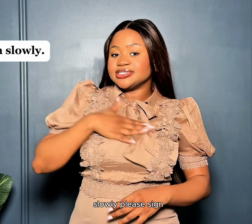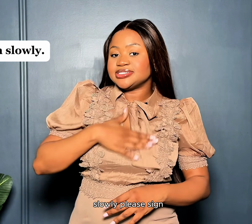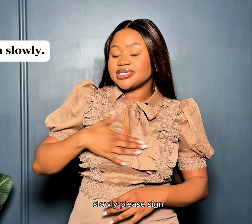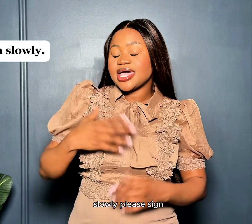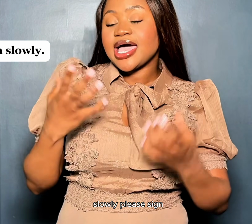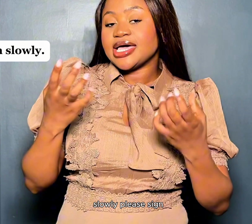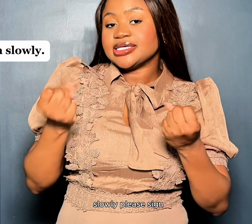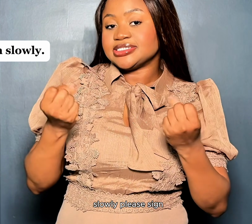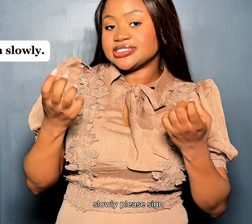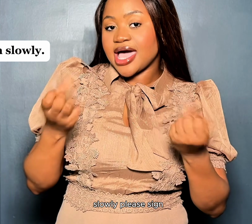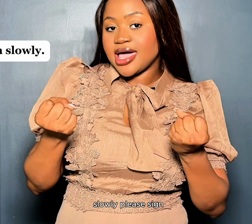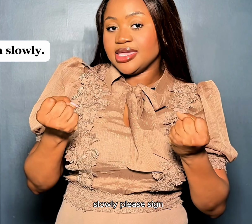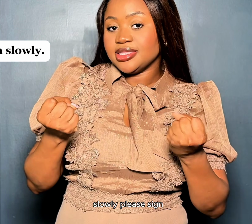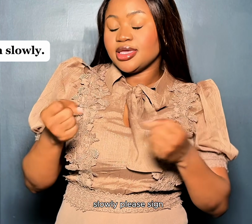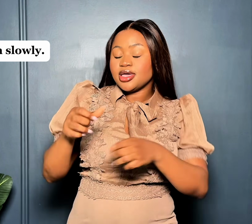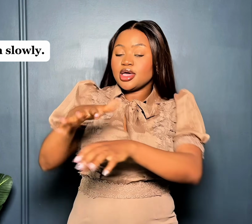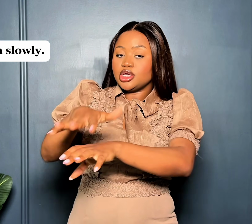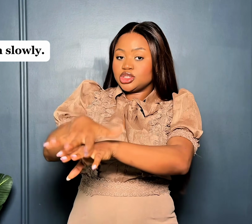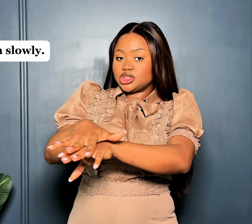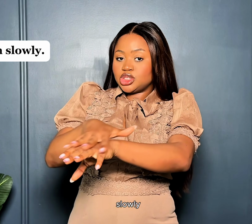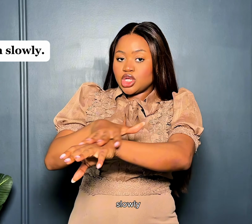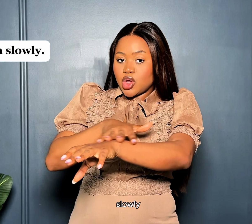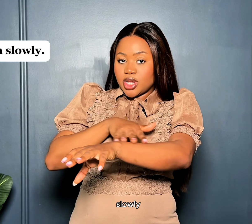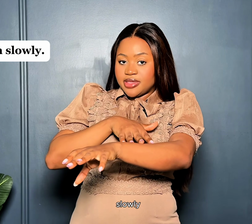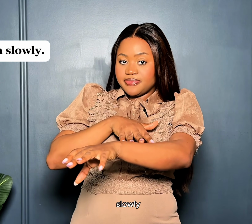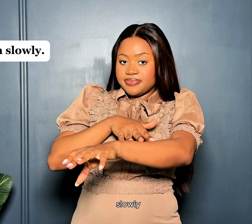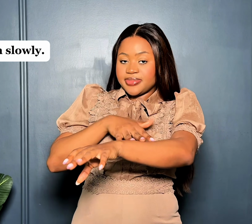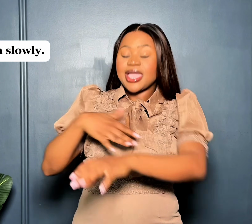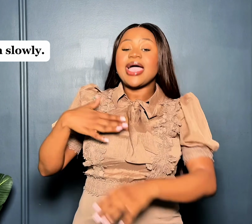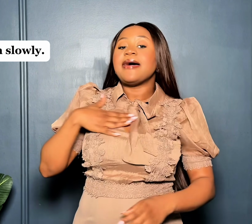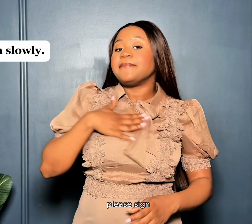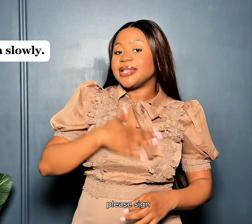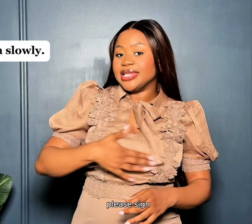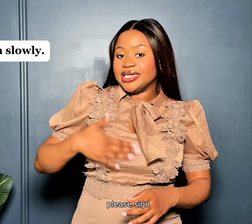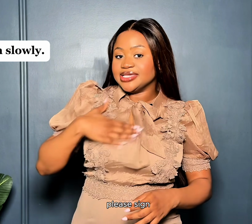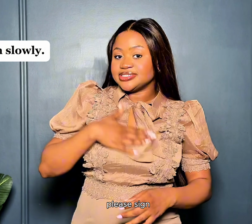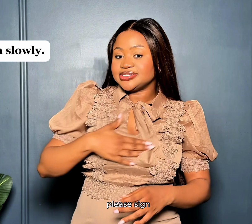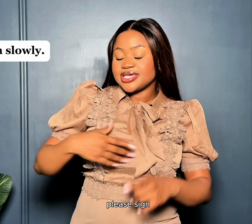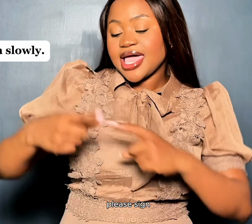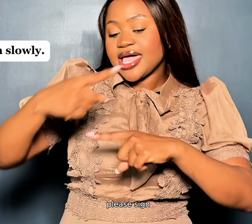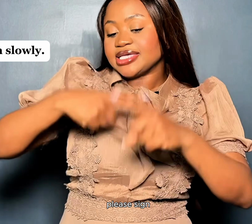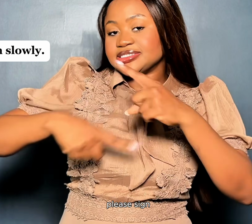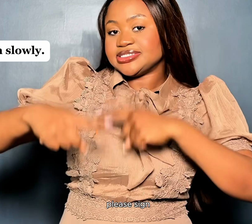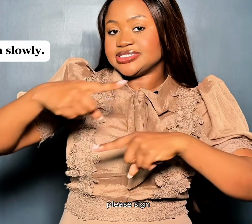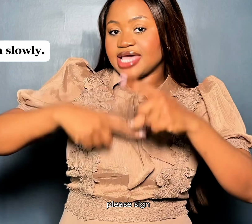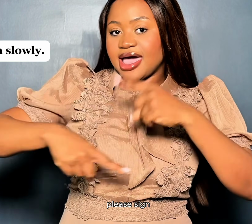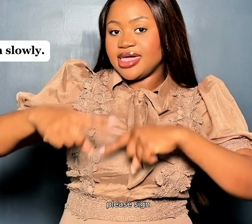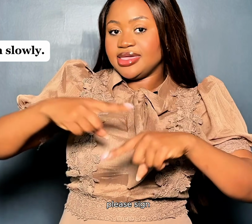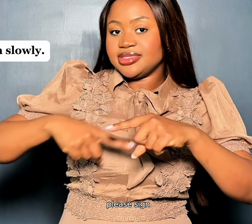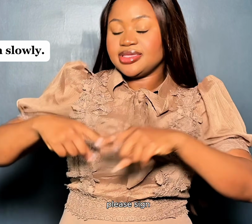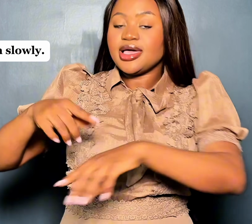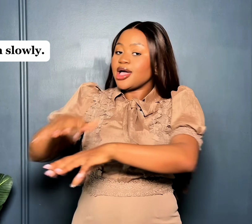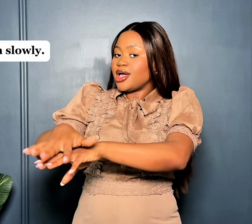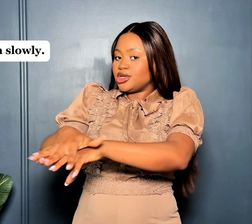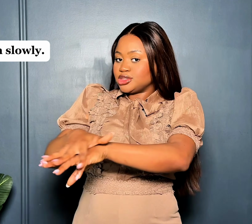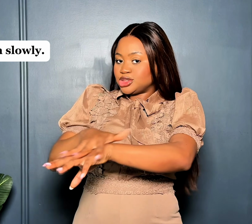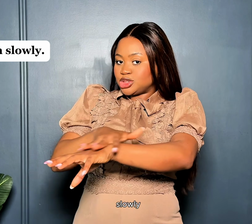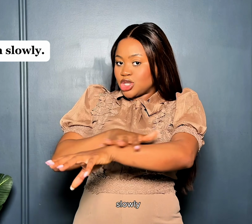Please sign slowly. Please sign